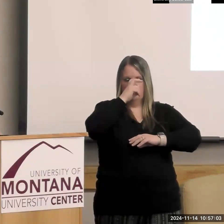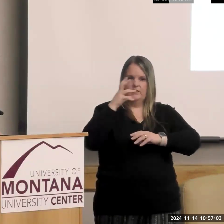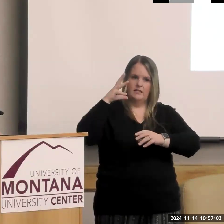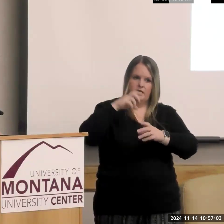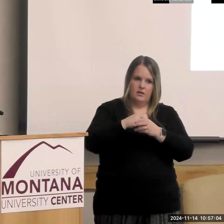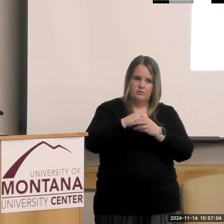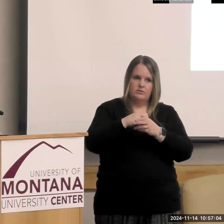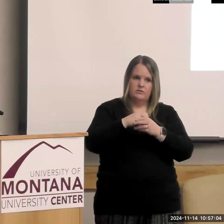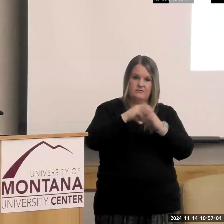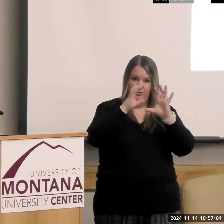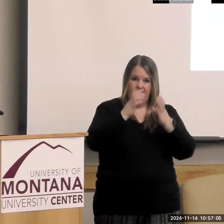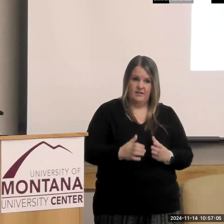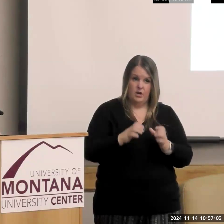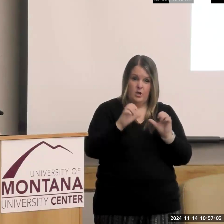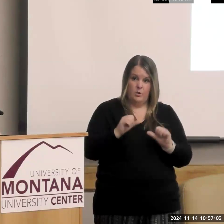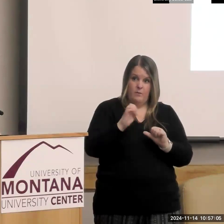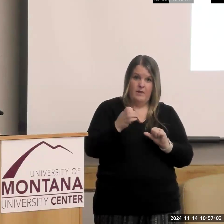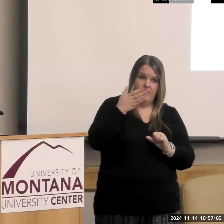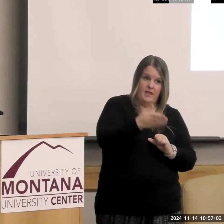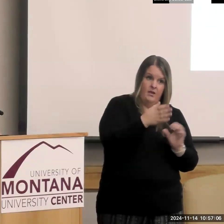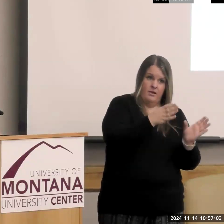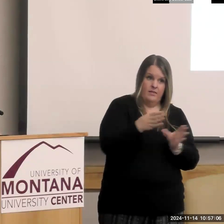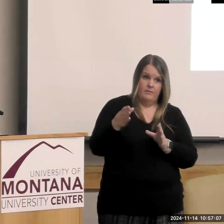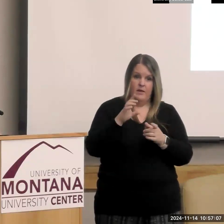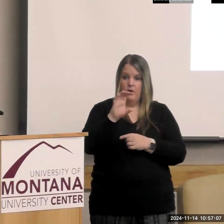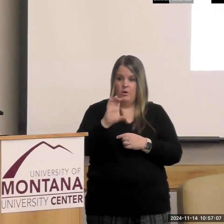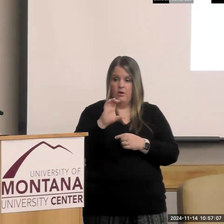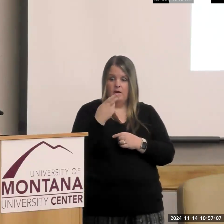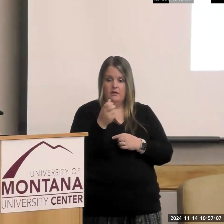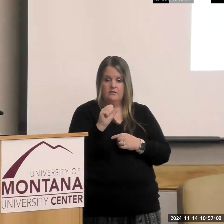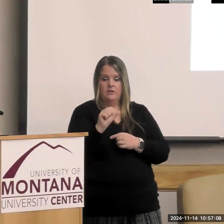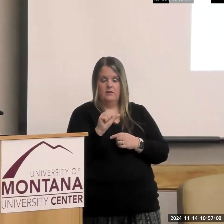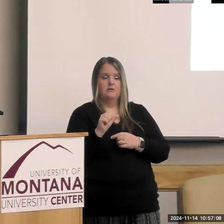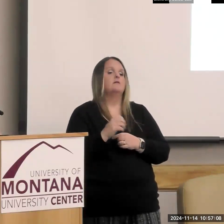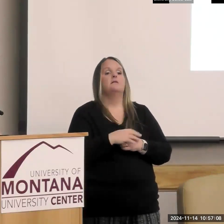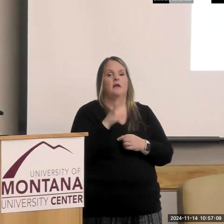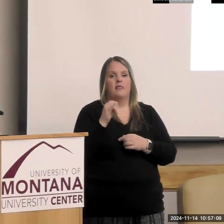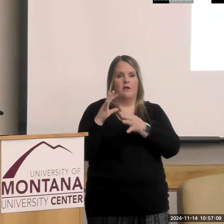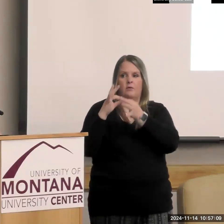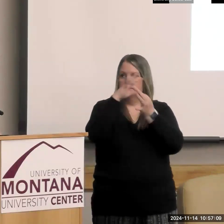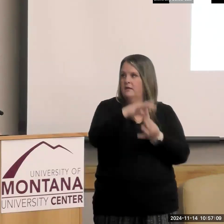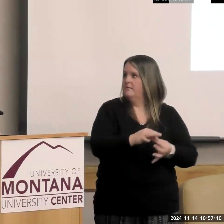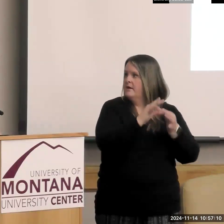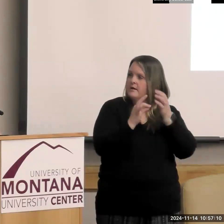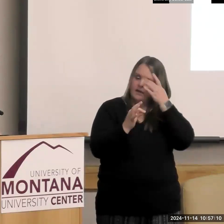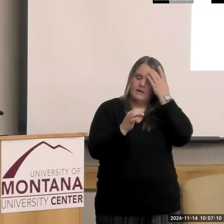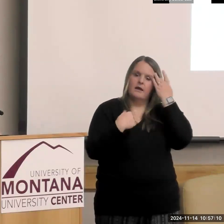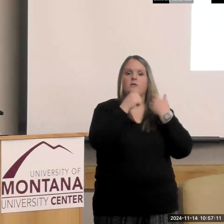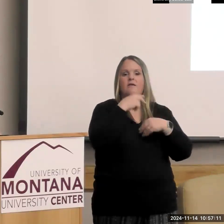been in the plan or the CHA, Yeah. but It's go a good- ahead. Yeah, so this is, and this will tie back, and I don't have a slide on this one,